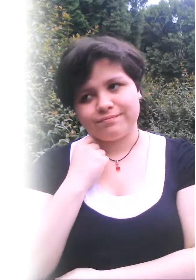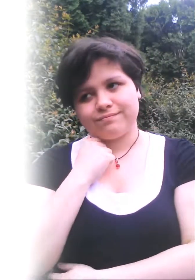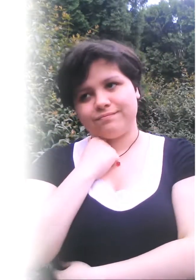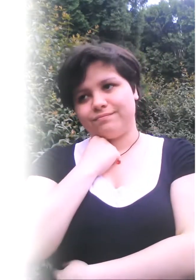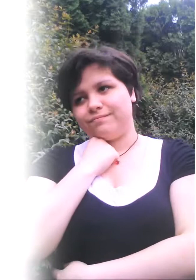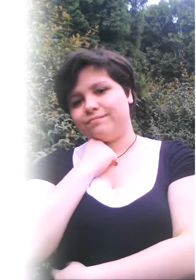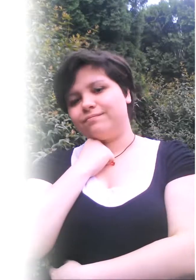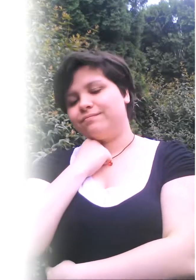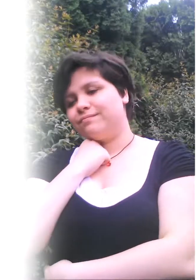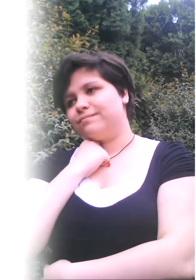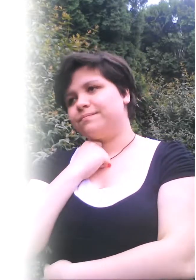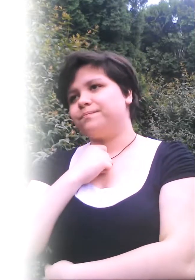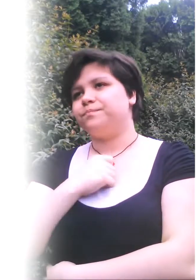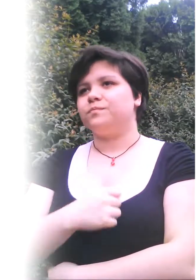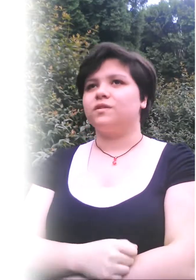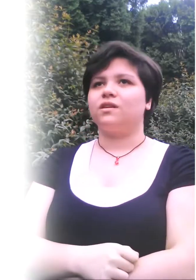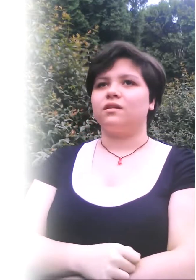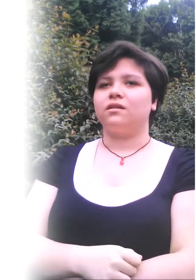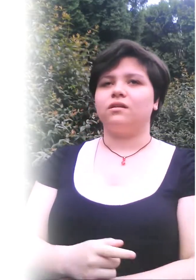neck.